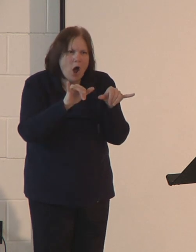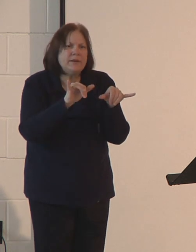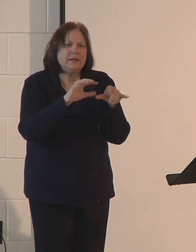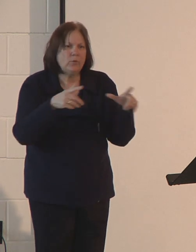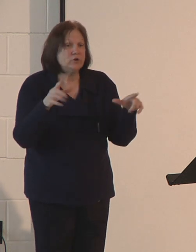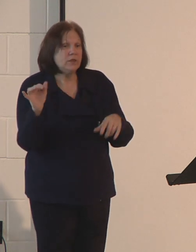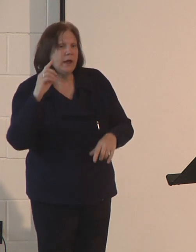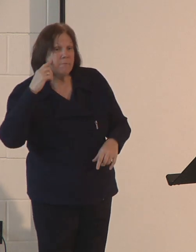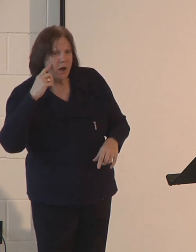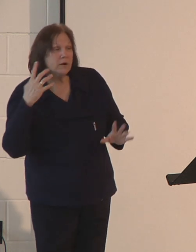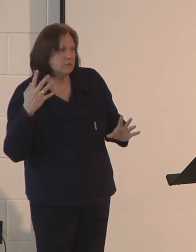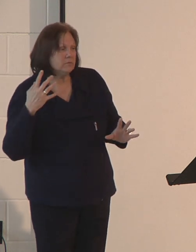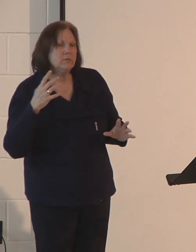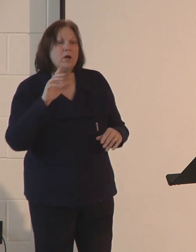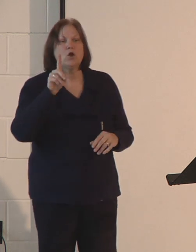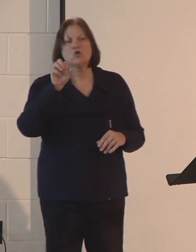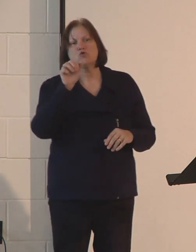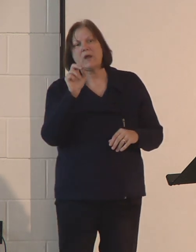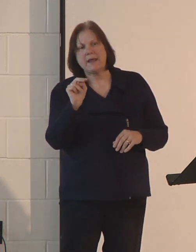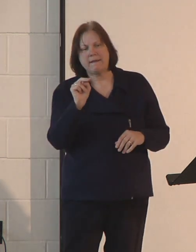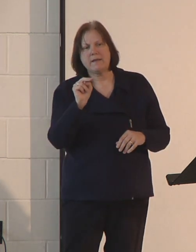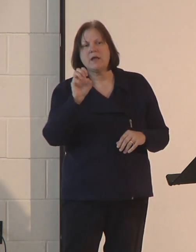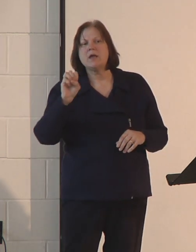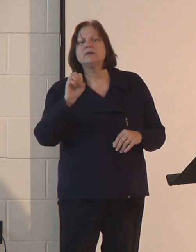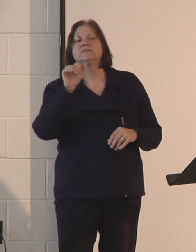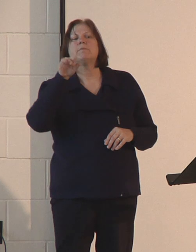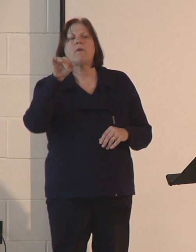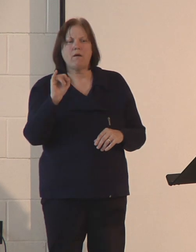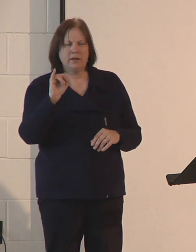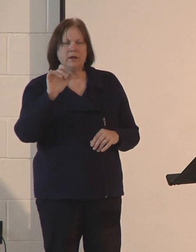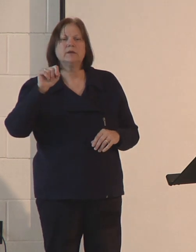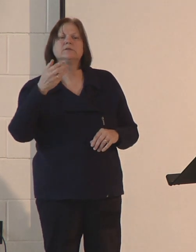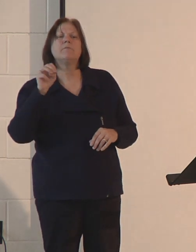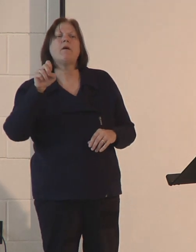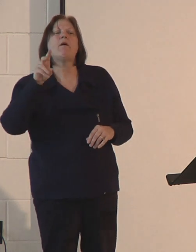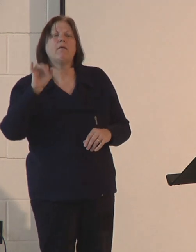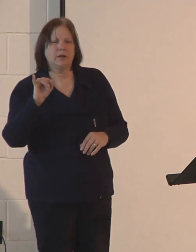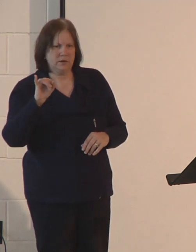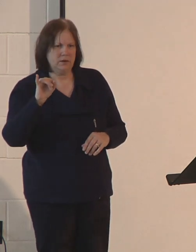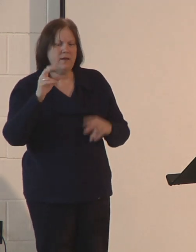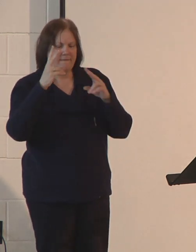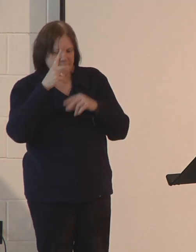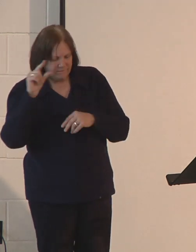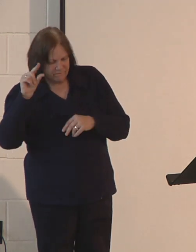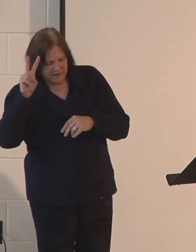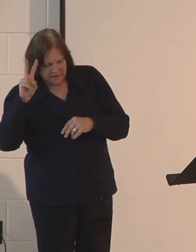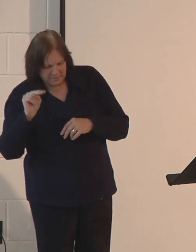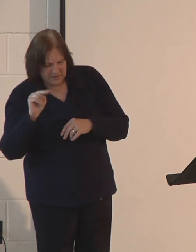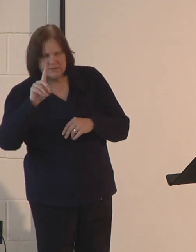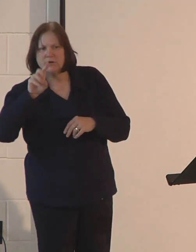Hmong, Karen, Somali, Tamale, Vietnamese,